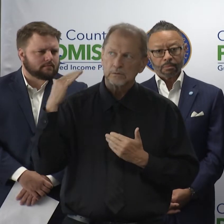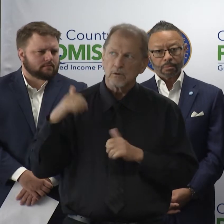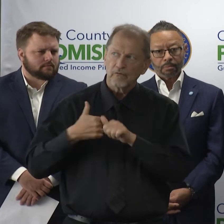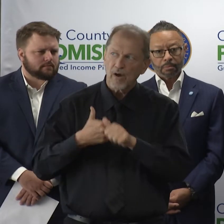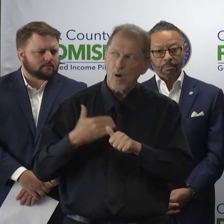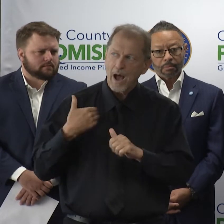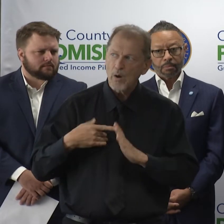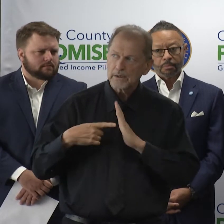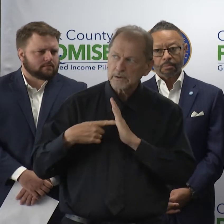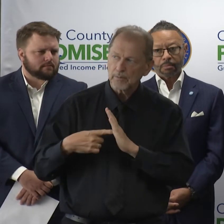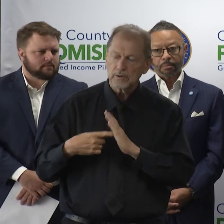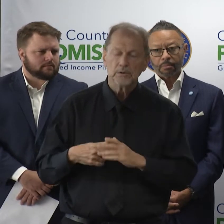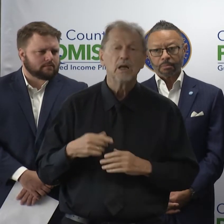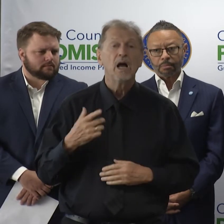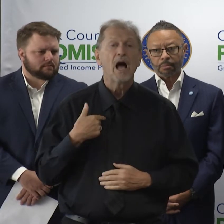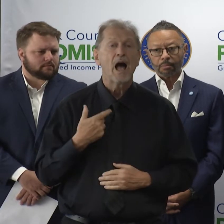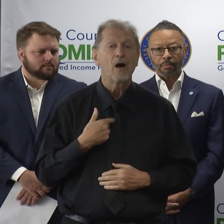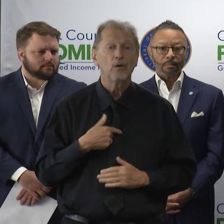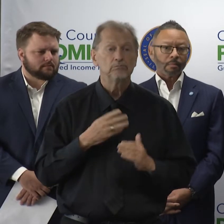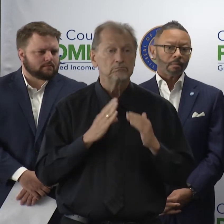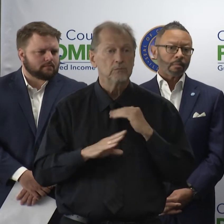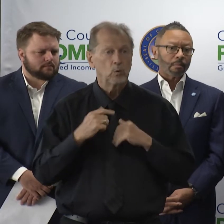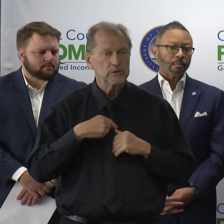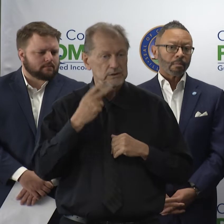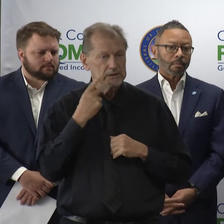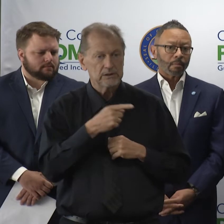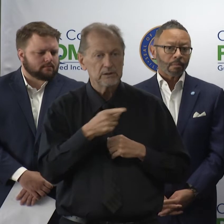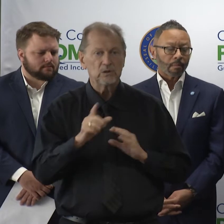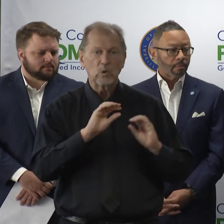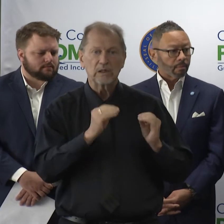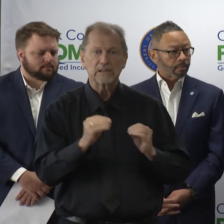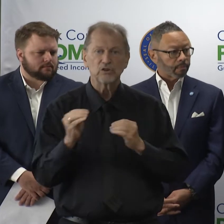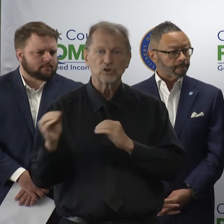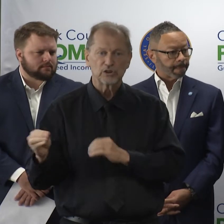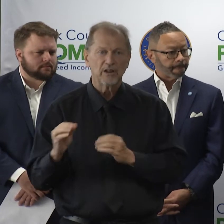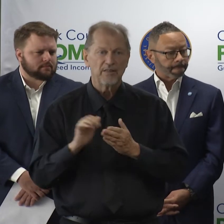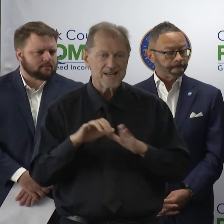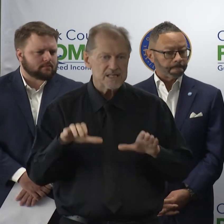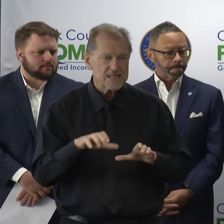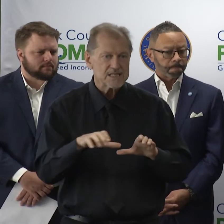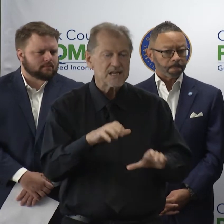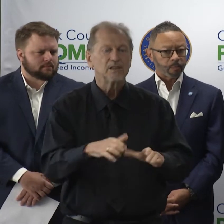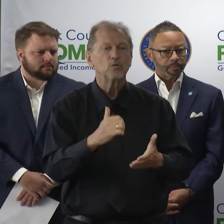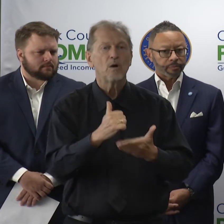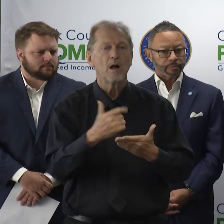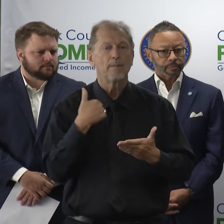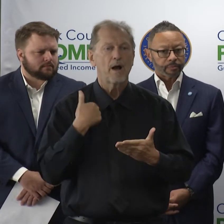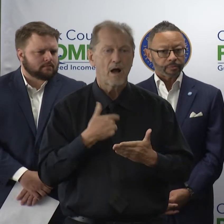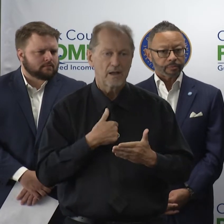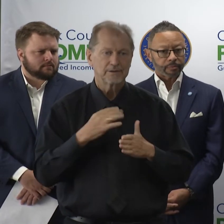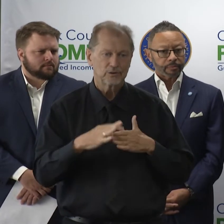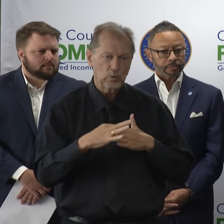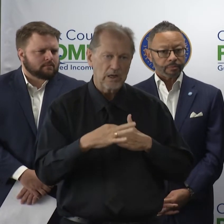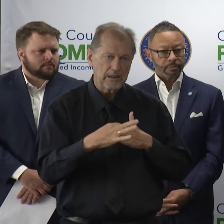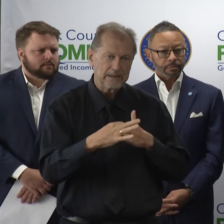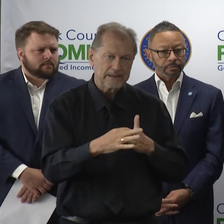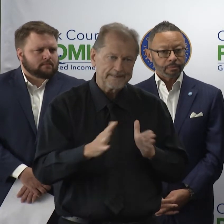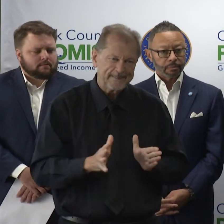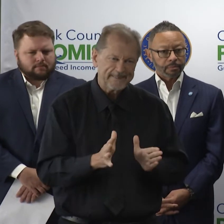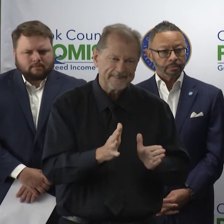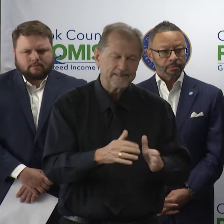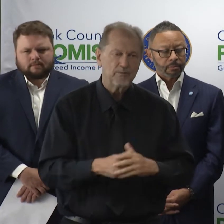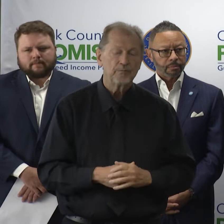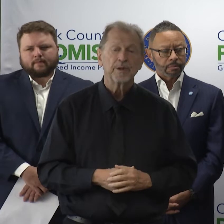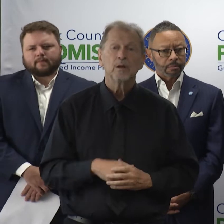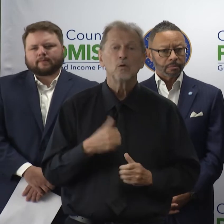and we're humbled by the dedicated work of activists and organizers that it's taken to get here. I would remind you again that Martin Luther